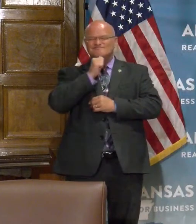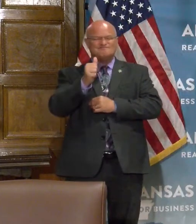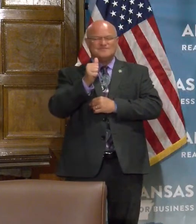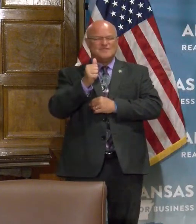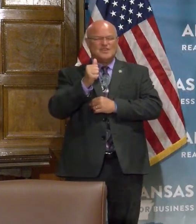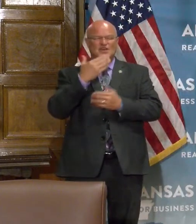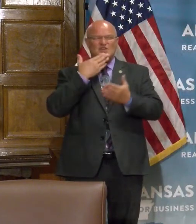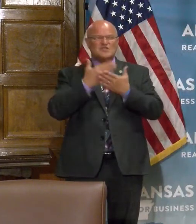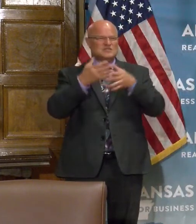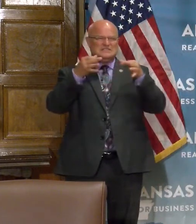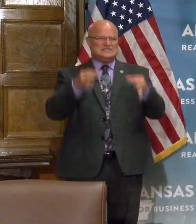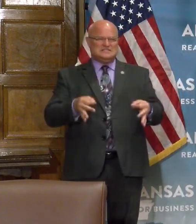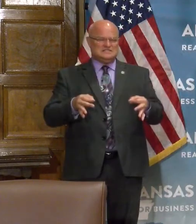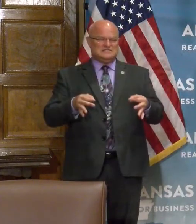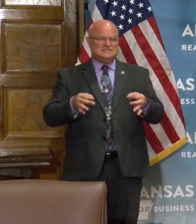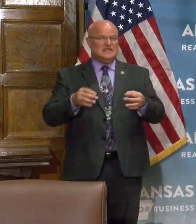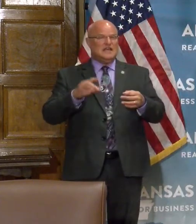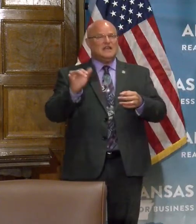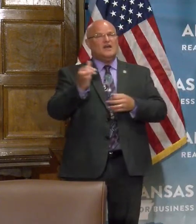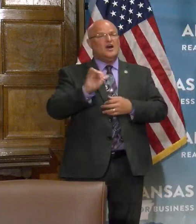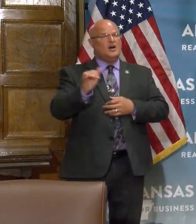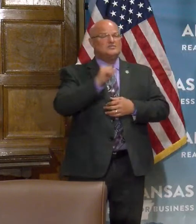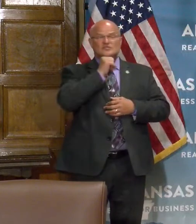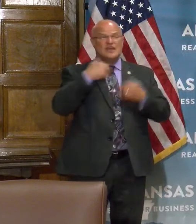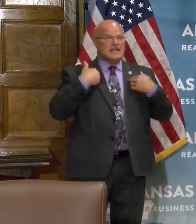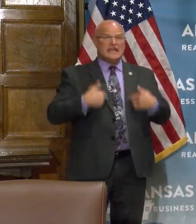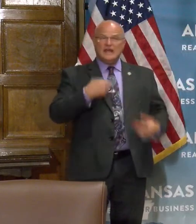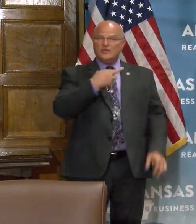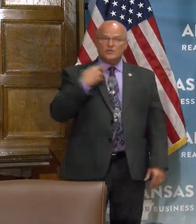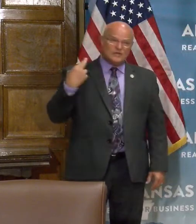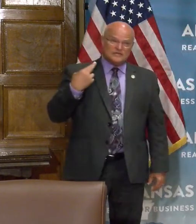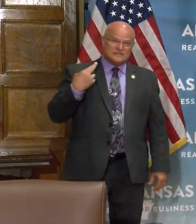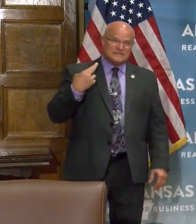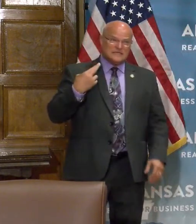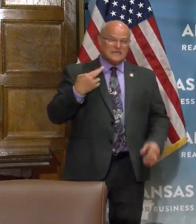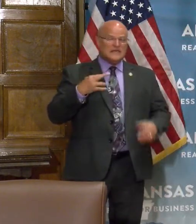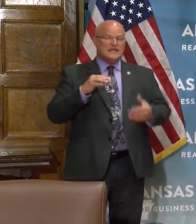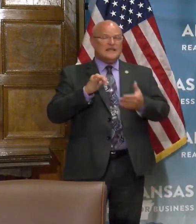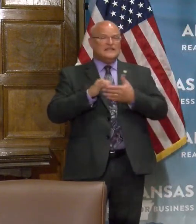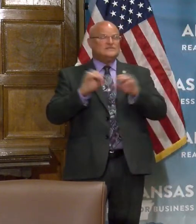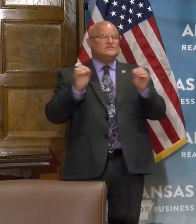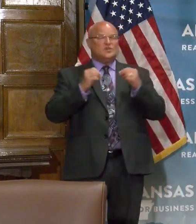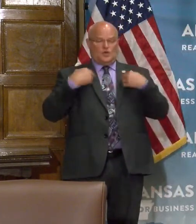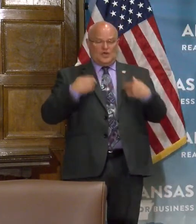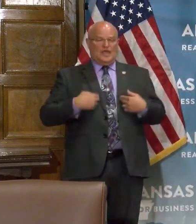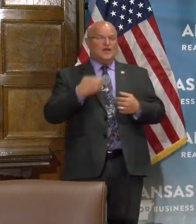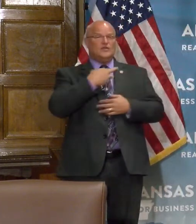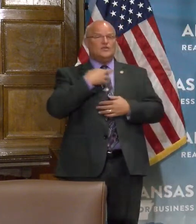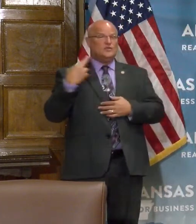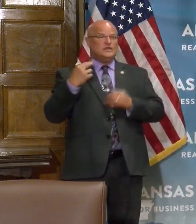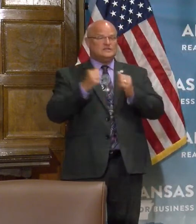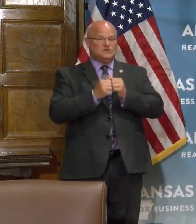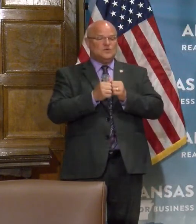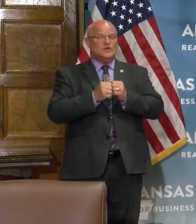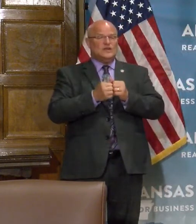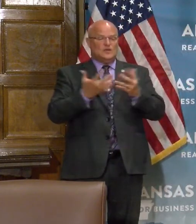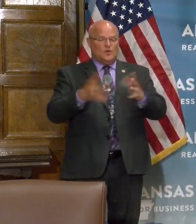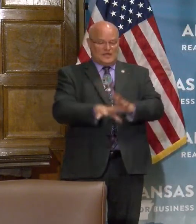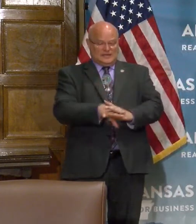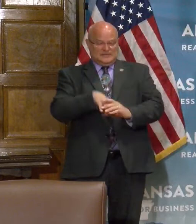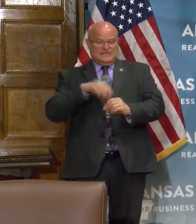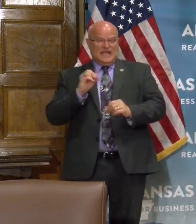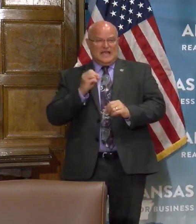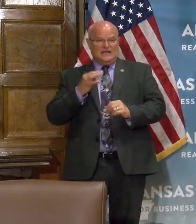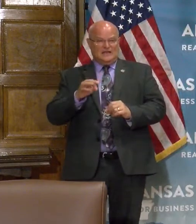my judgment, and it's also not a health risk. There's absolutely no health risk in the product that comes out of